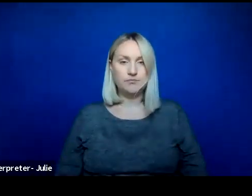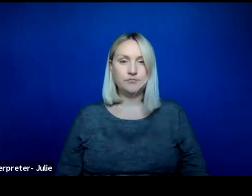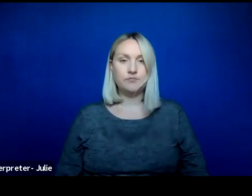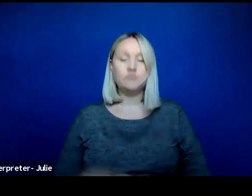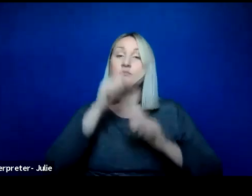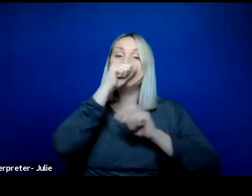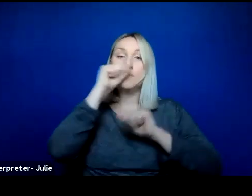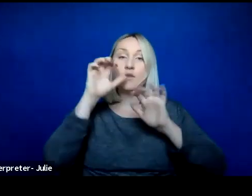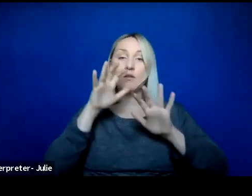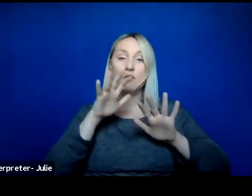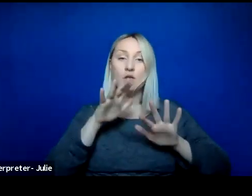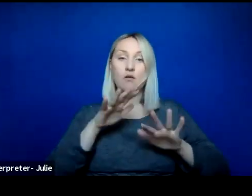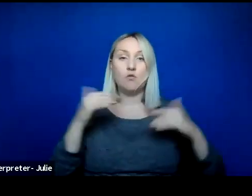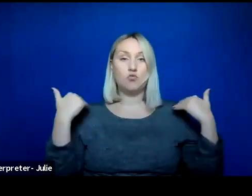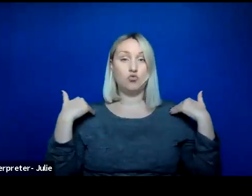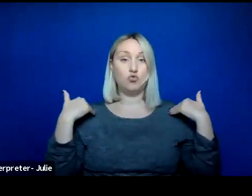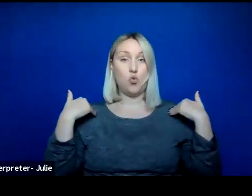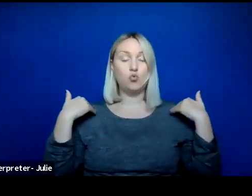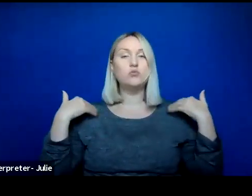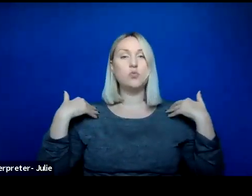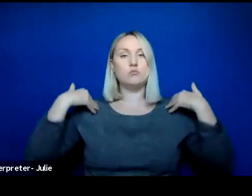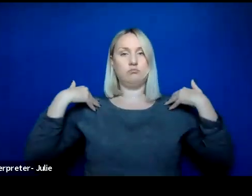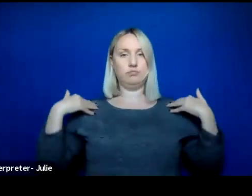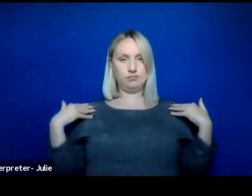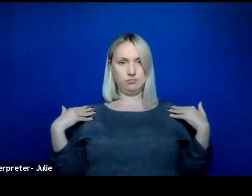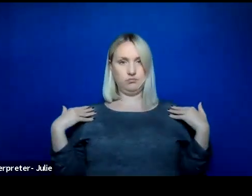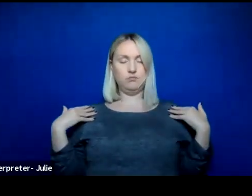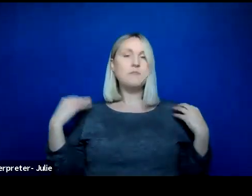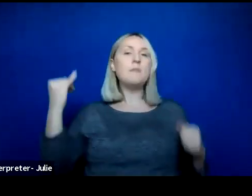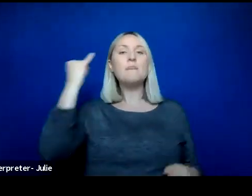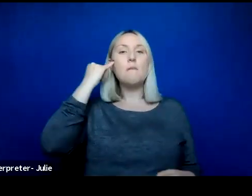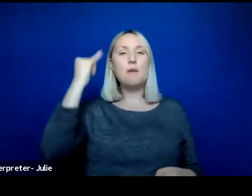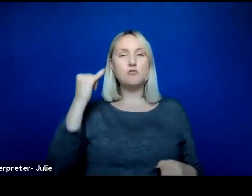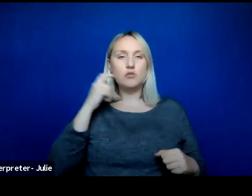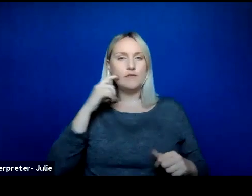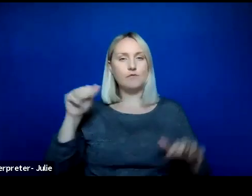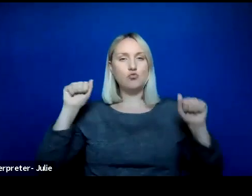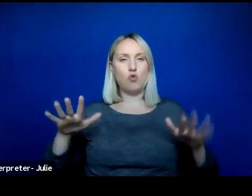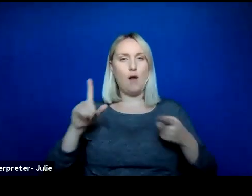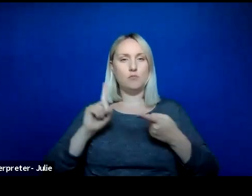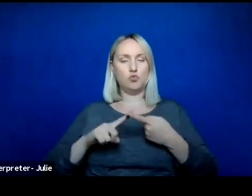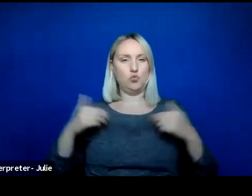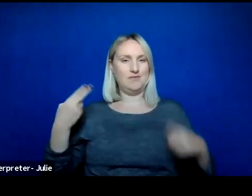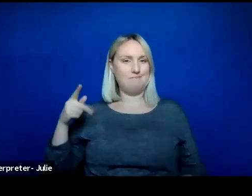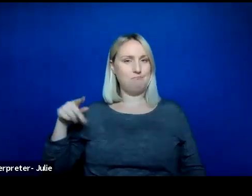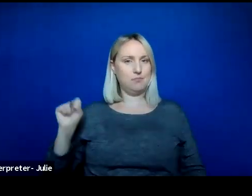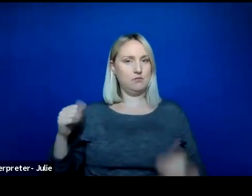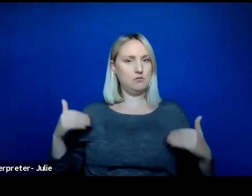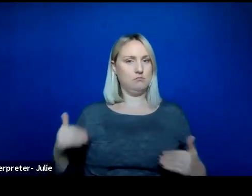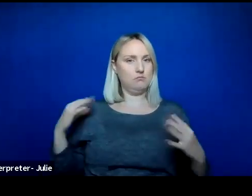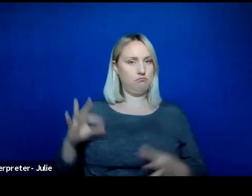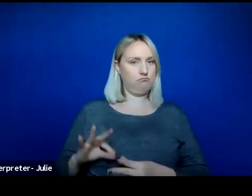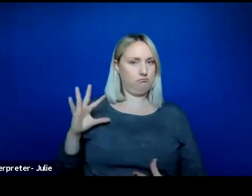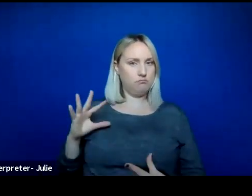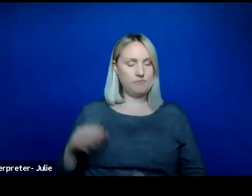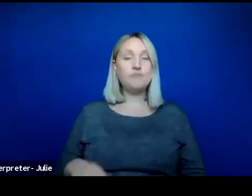Exhale, slide your shoulders down your back. Imagine them dropping towards your hips. One